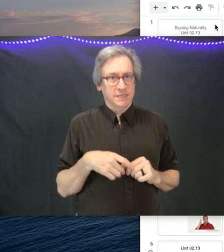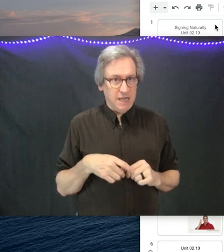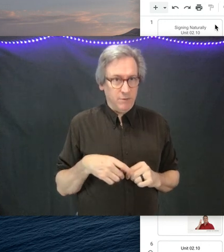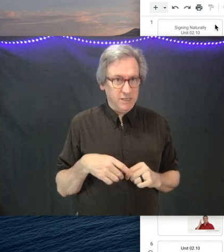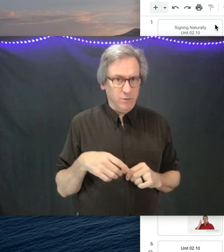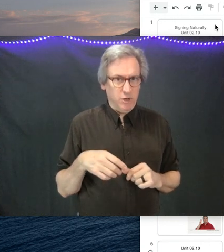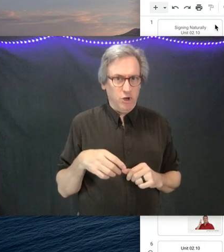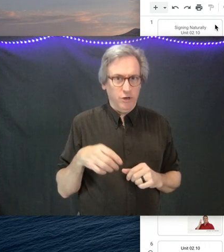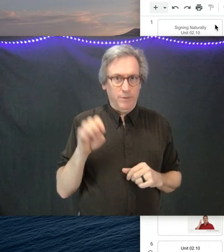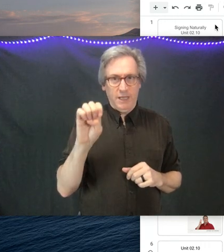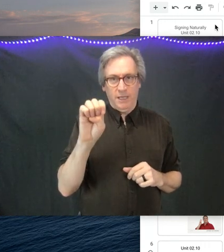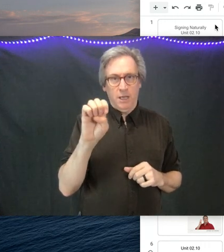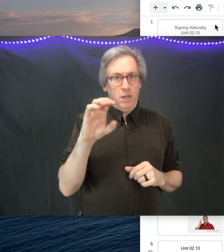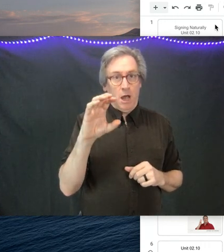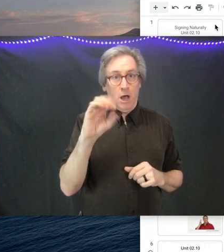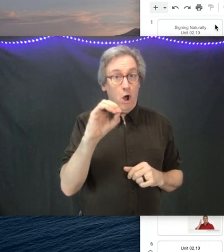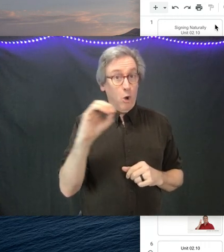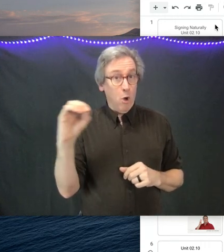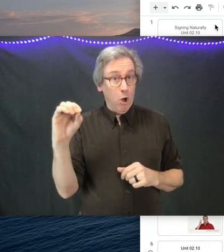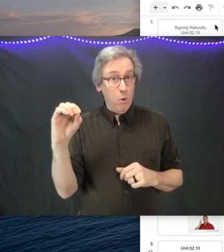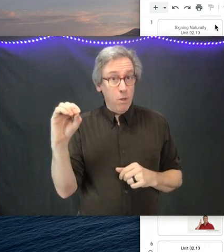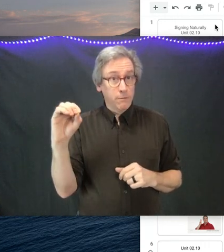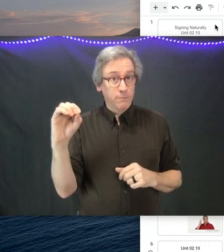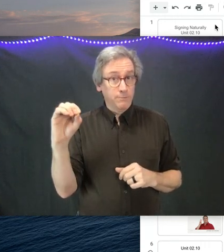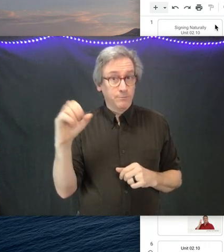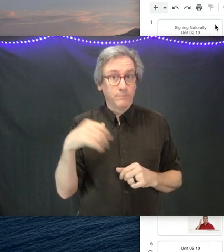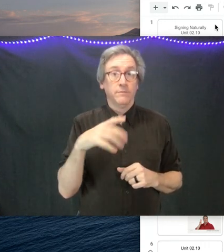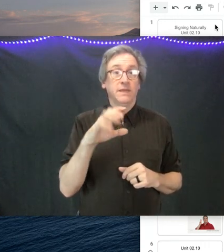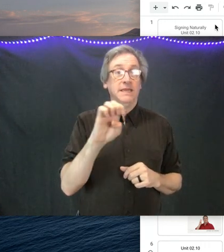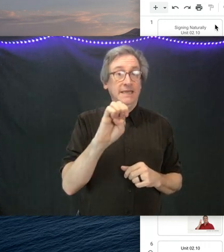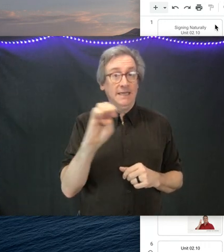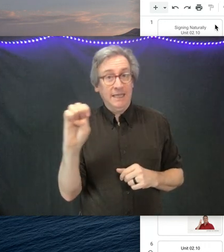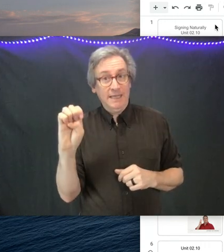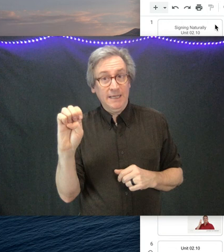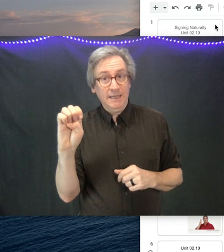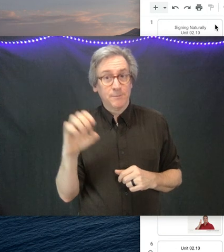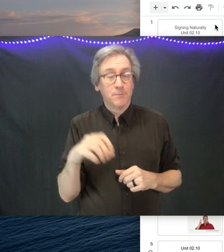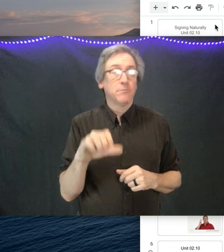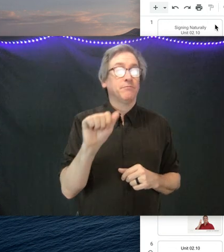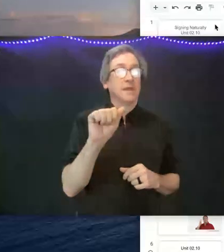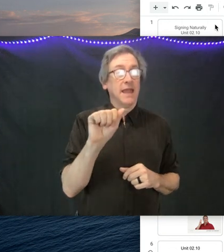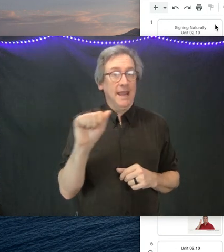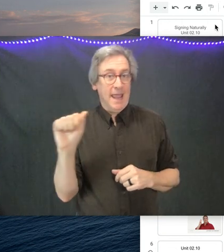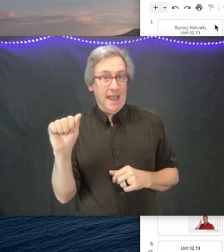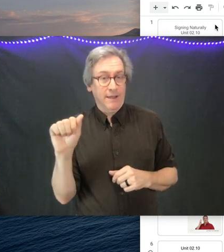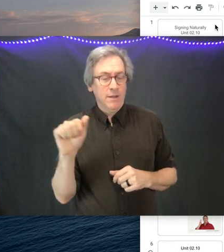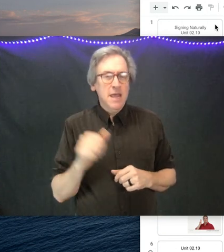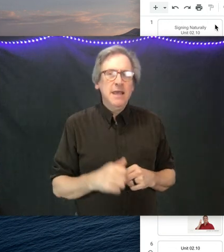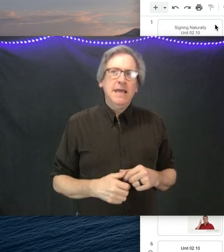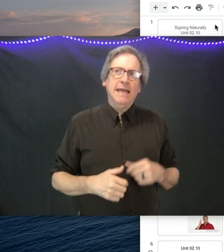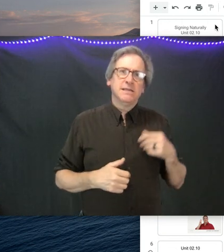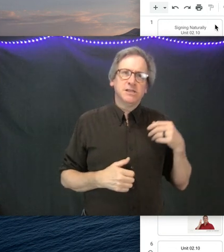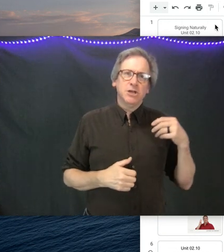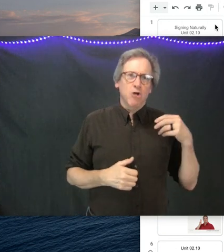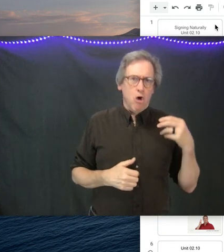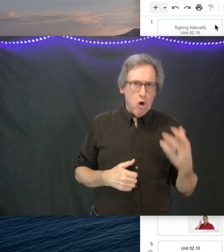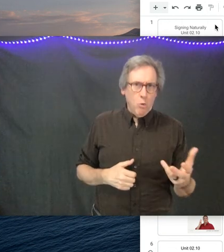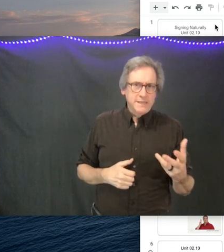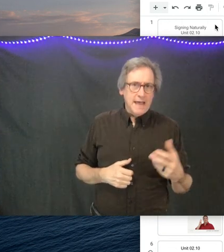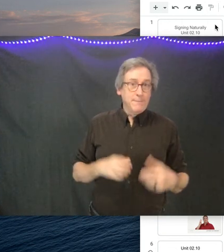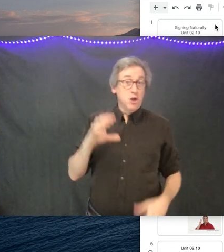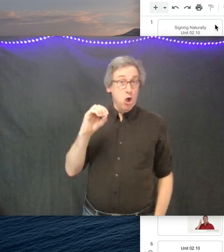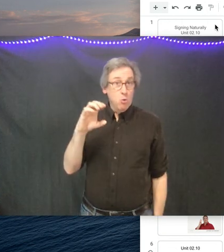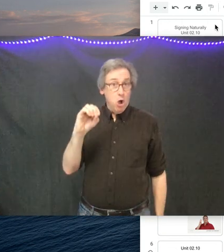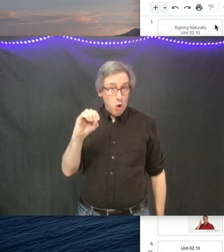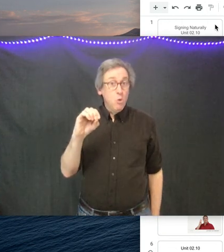it slide sideways. So it could be OO, EE, AA. It doesn't